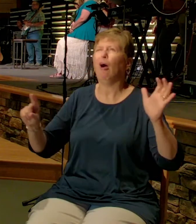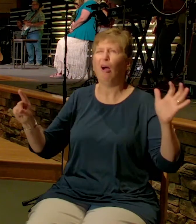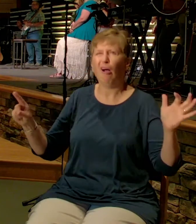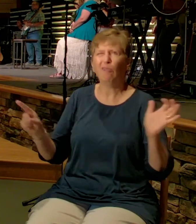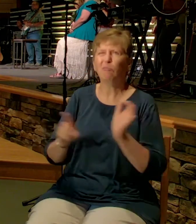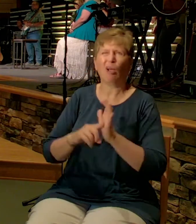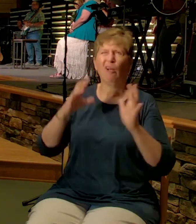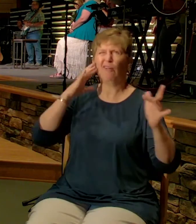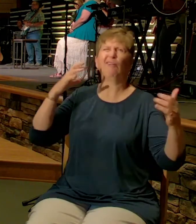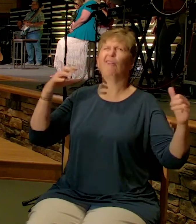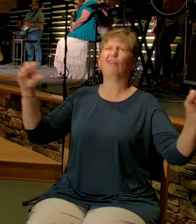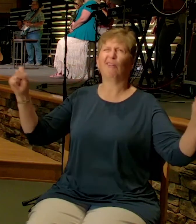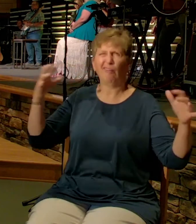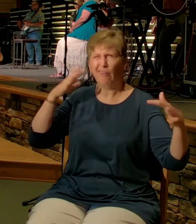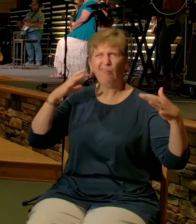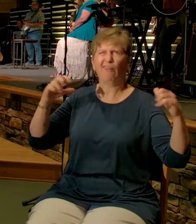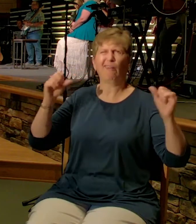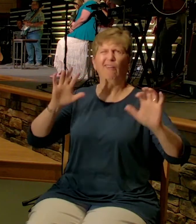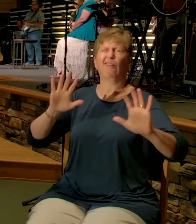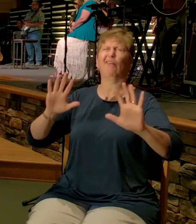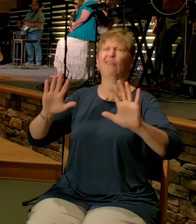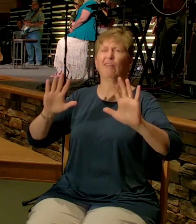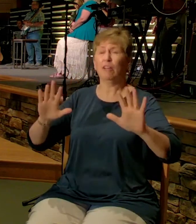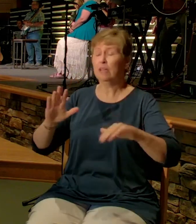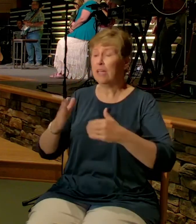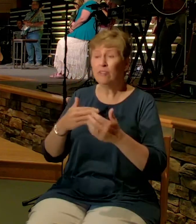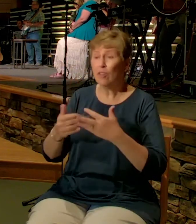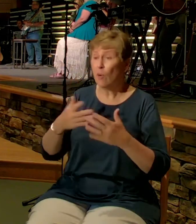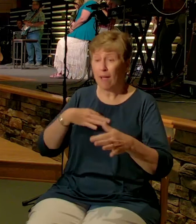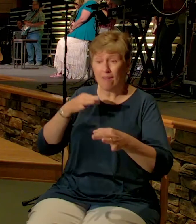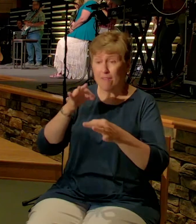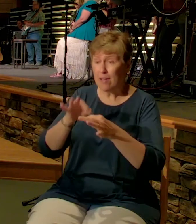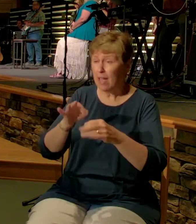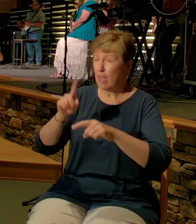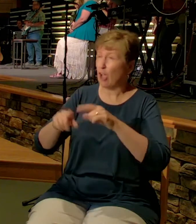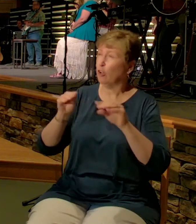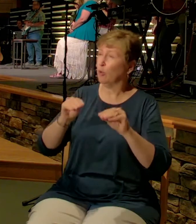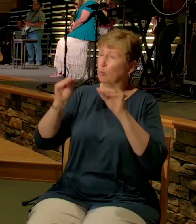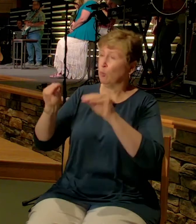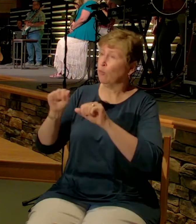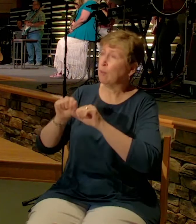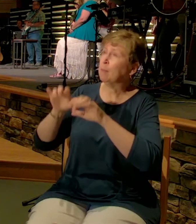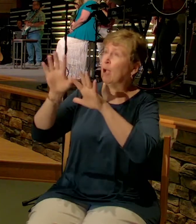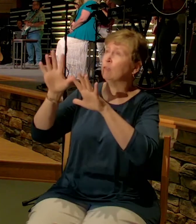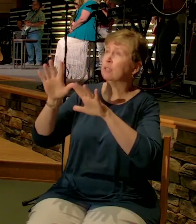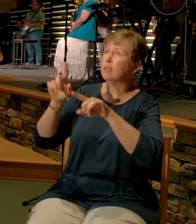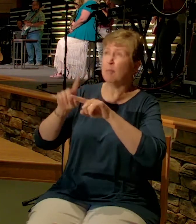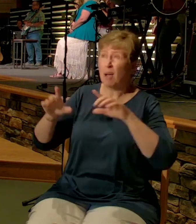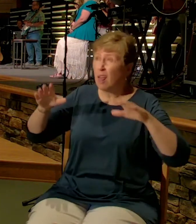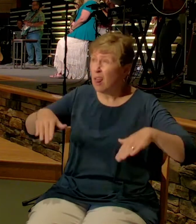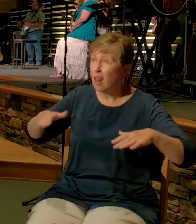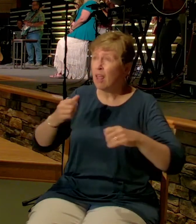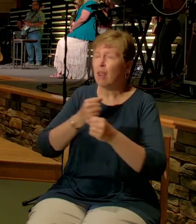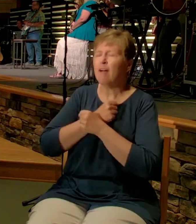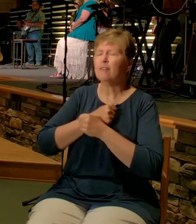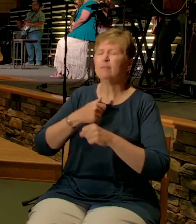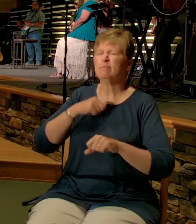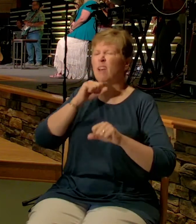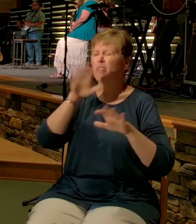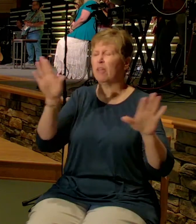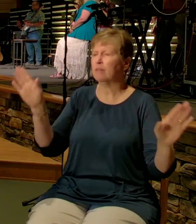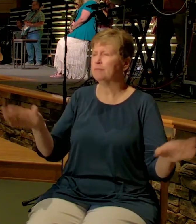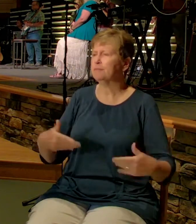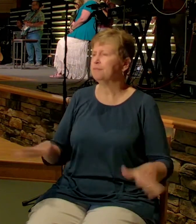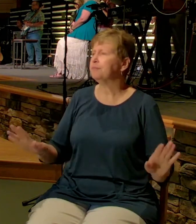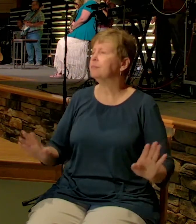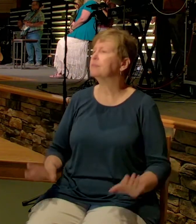though I have all faith so that I could remove mountains, but have not love, I am nothing. And